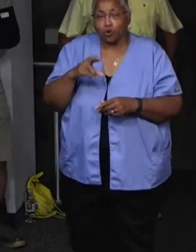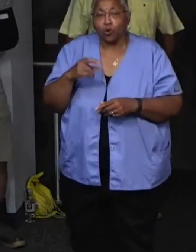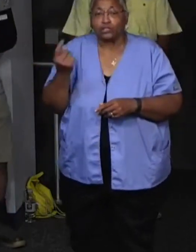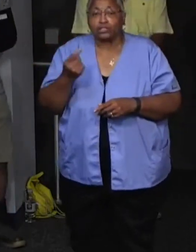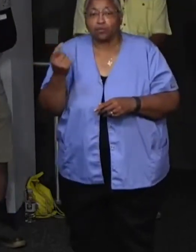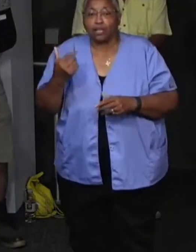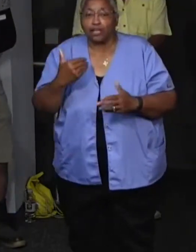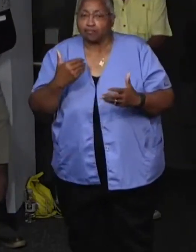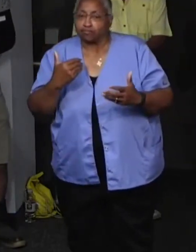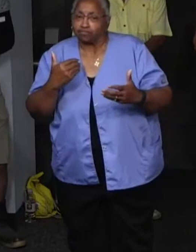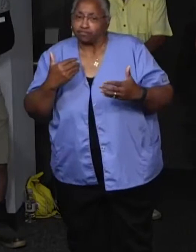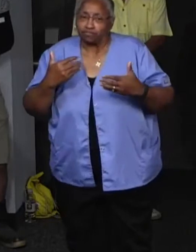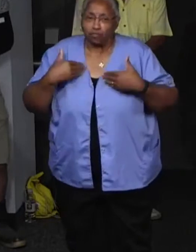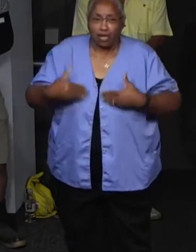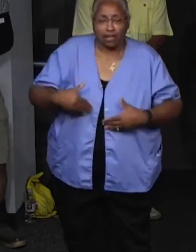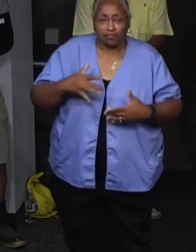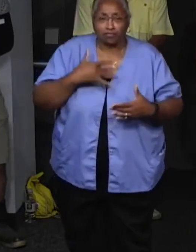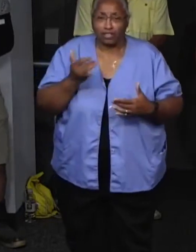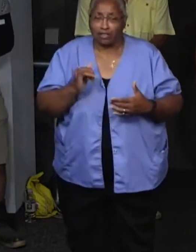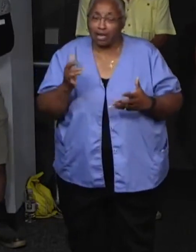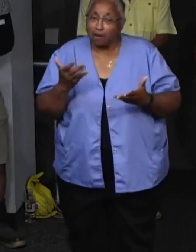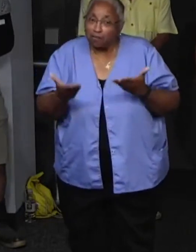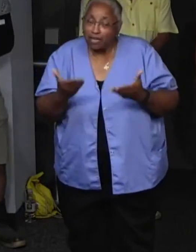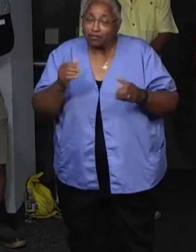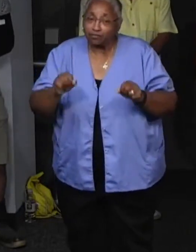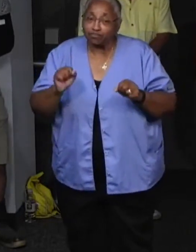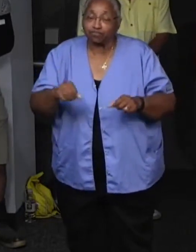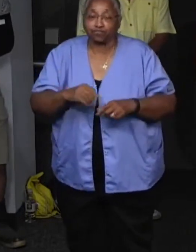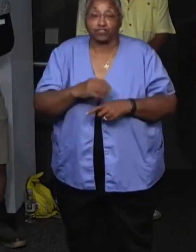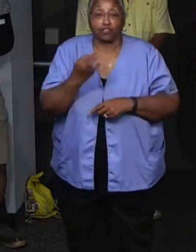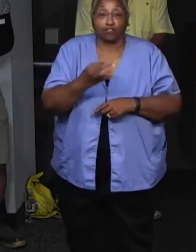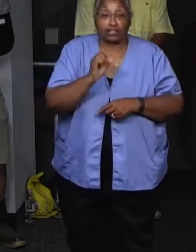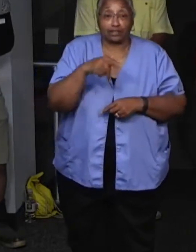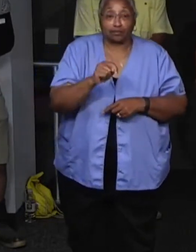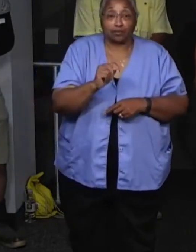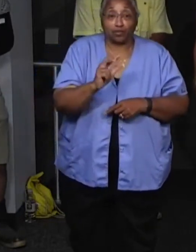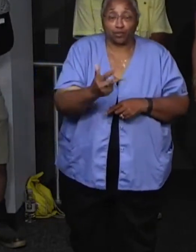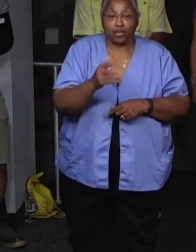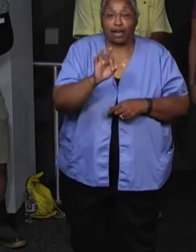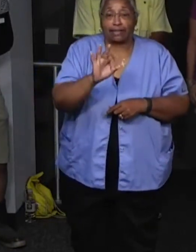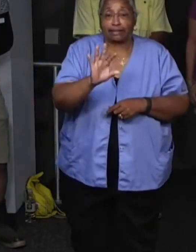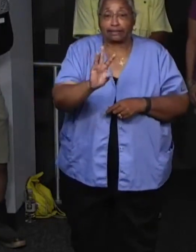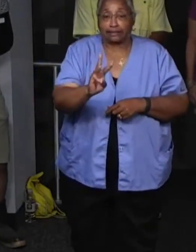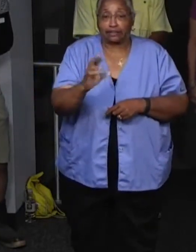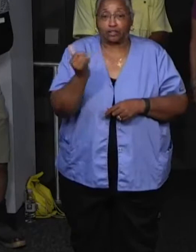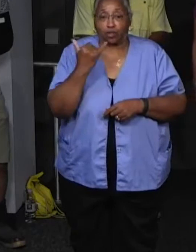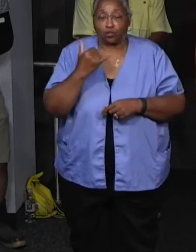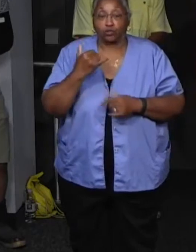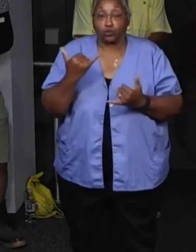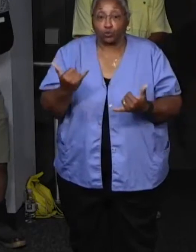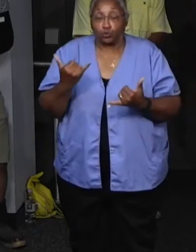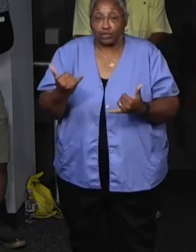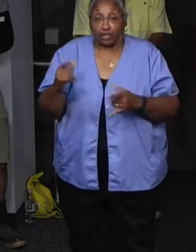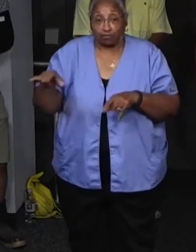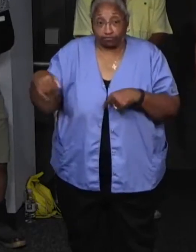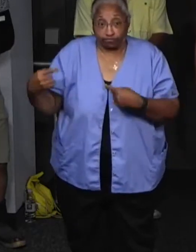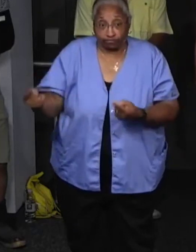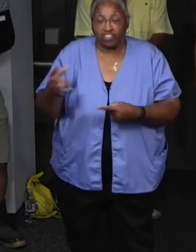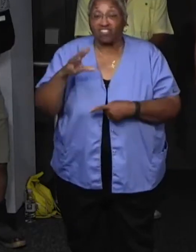poisoning. September 2nd was 55, Thursday. Friday, September 3rd, yesterday, 96. And today, so far today,